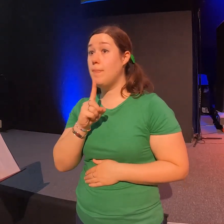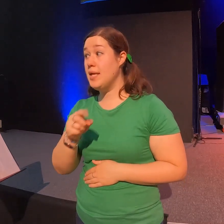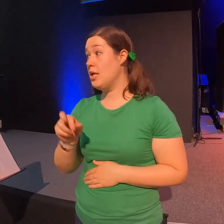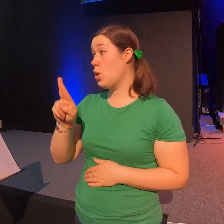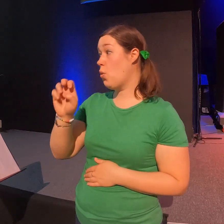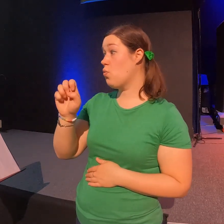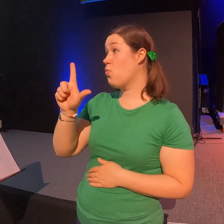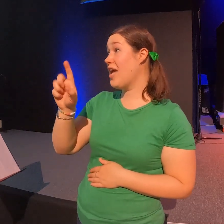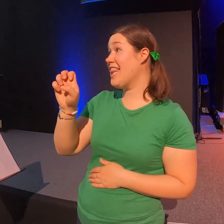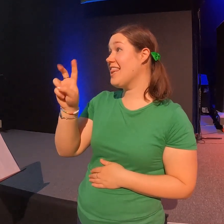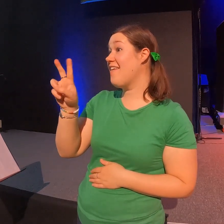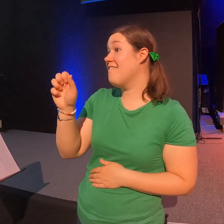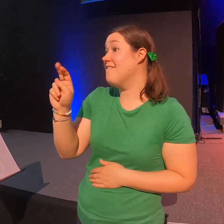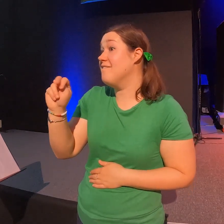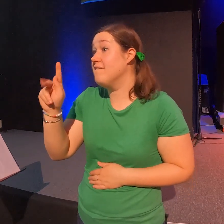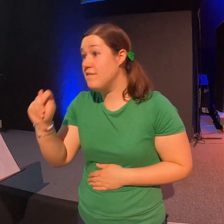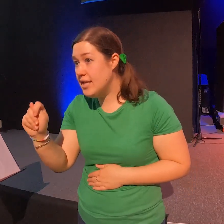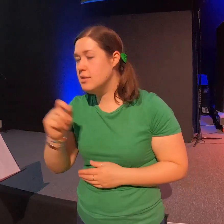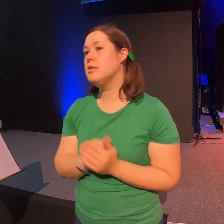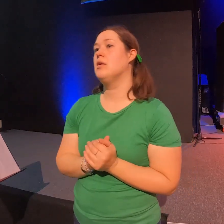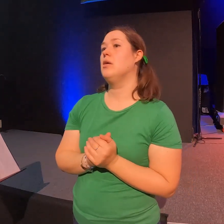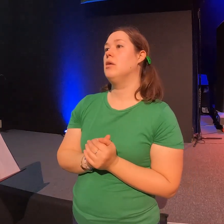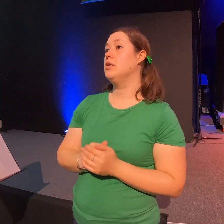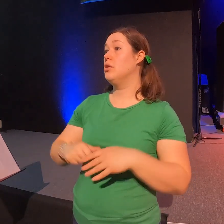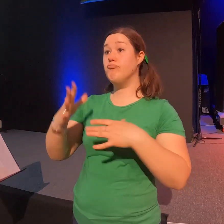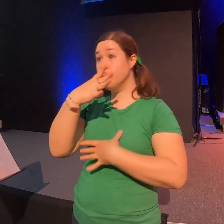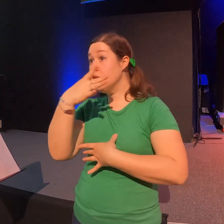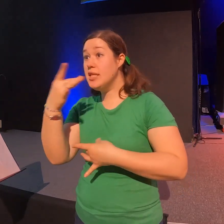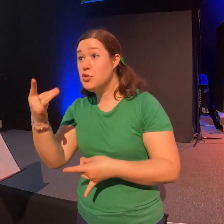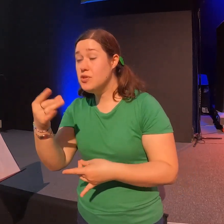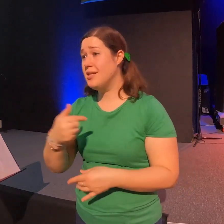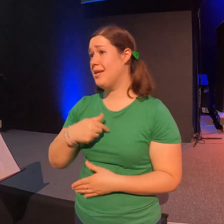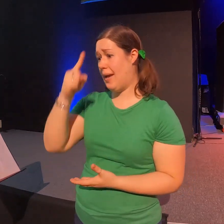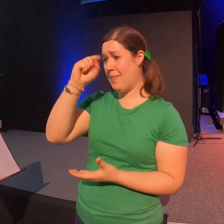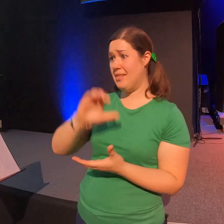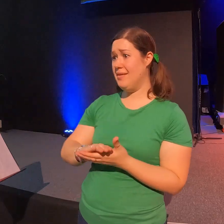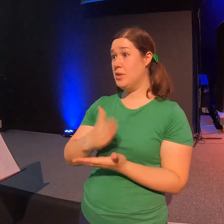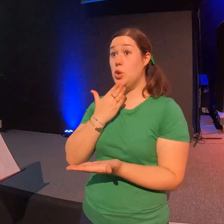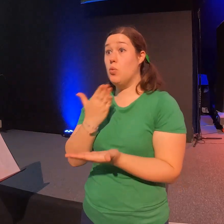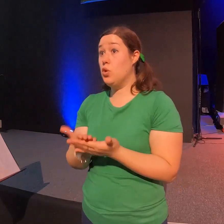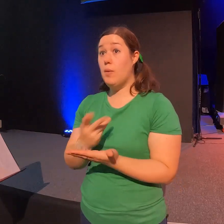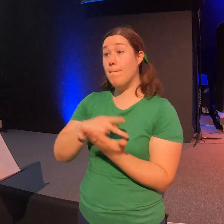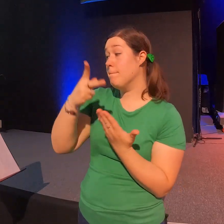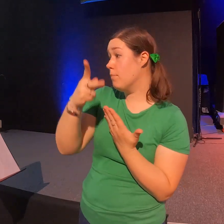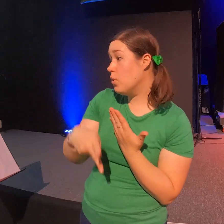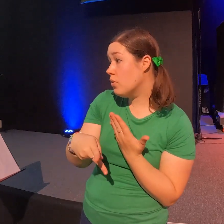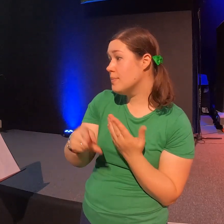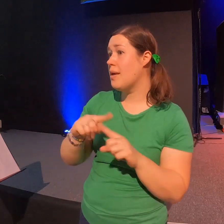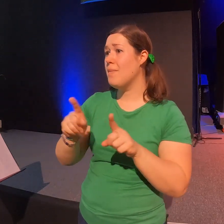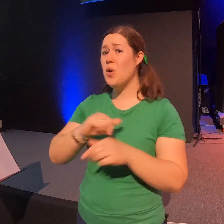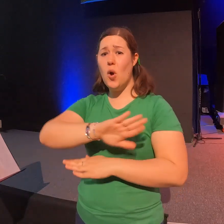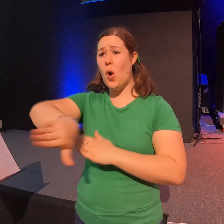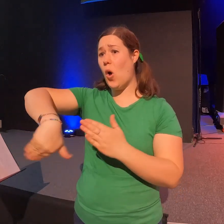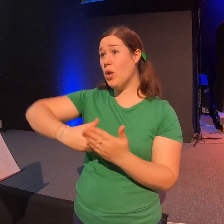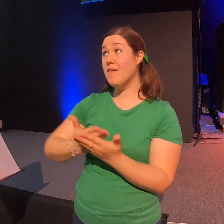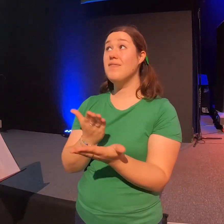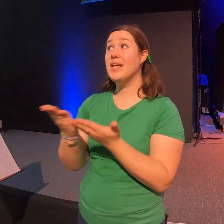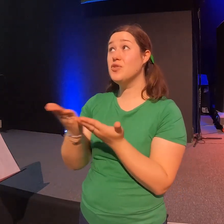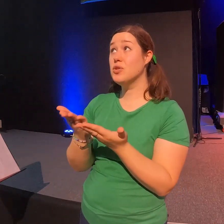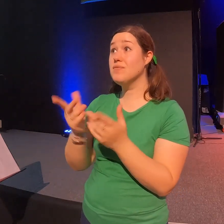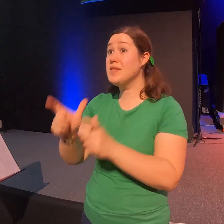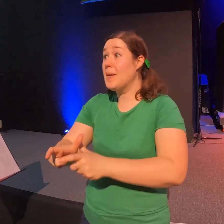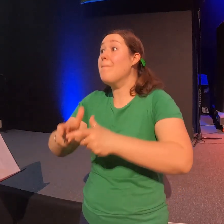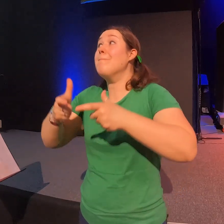meeting people where they are. Yes, I believe in good programming. But all of that serves the larger purpose of the Church of Jesus